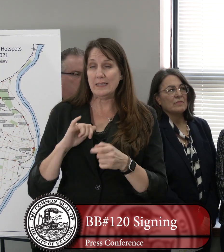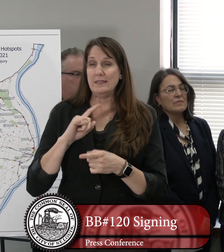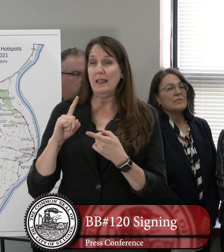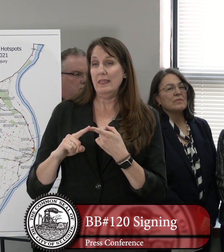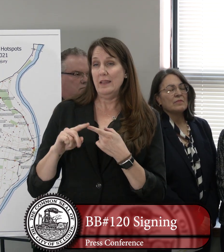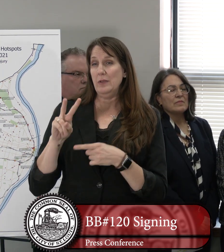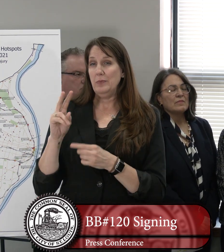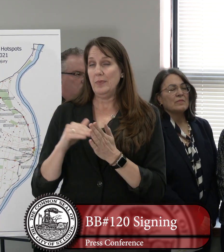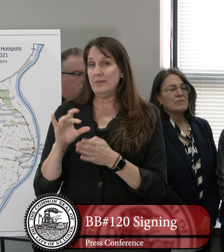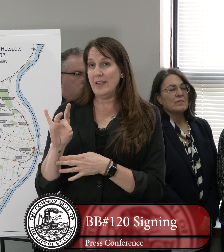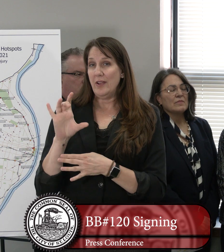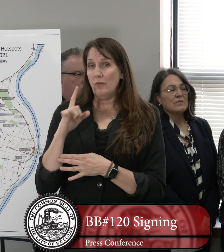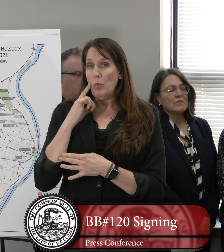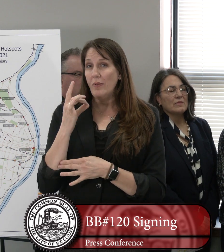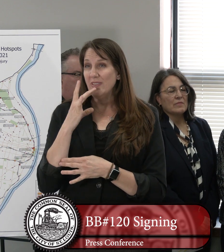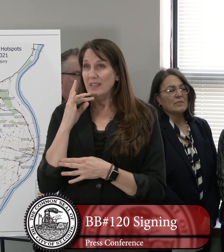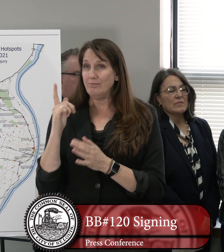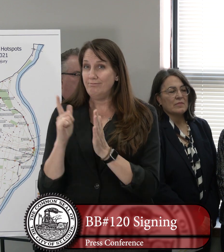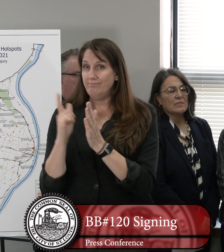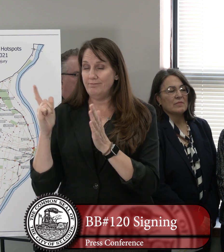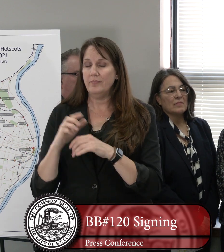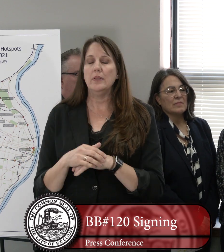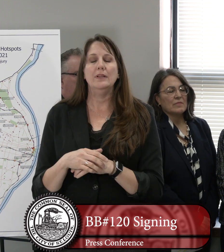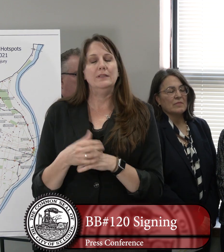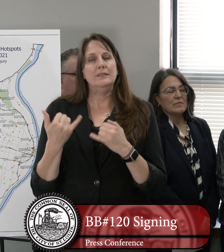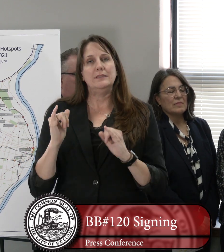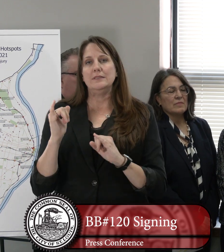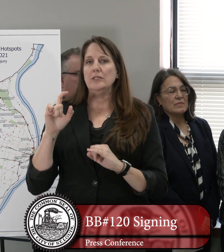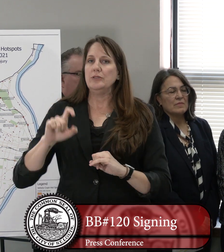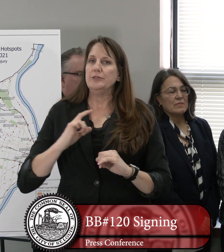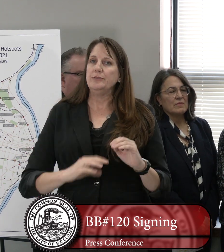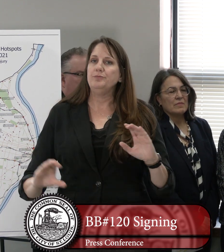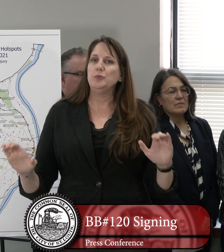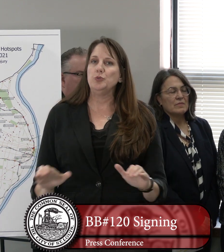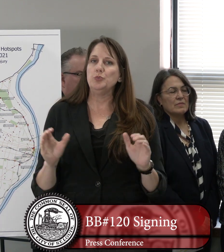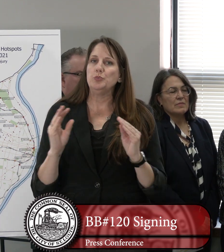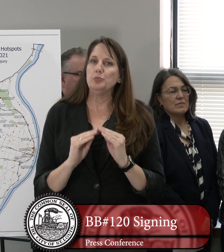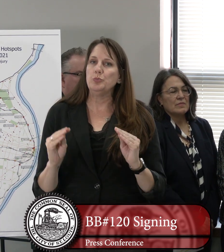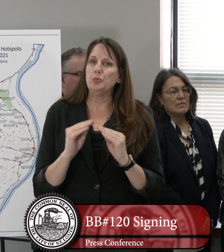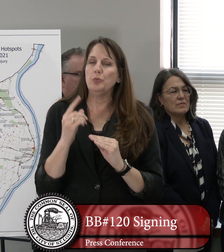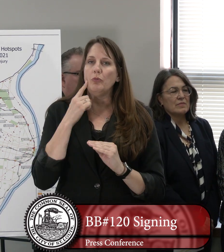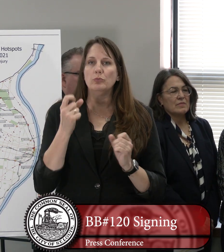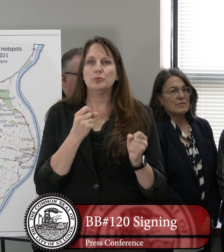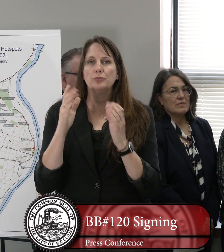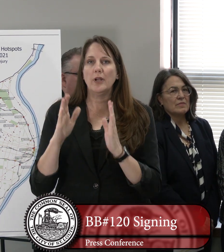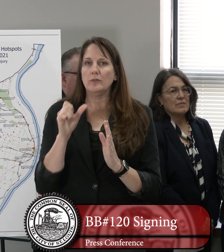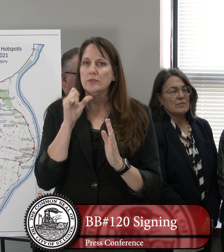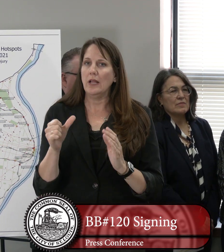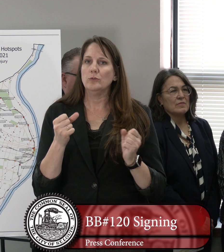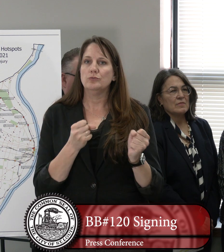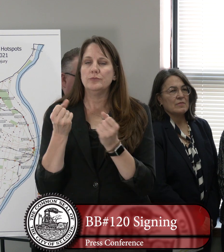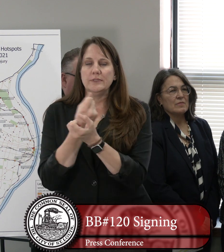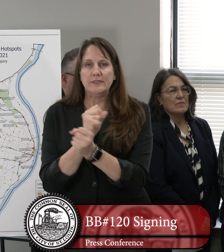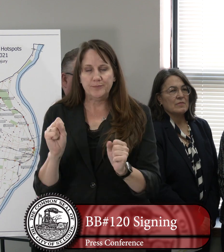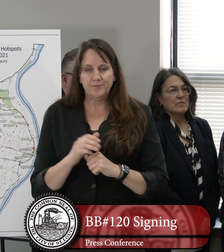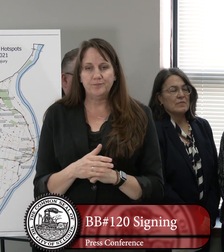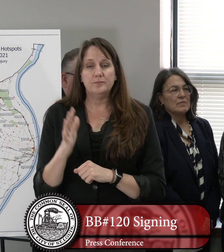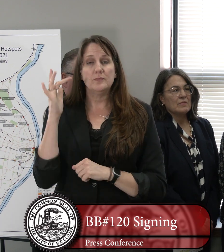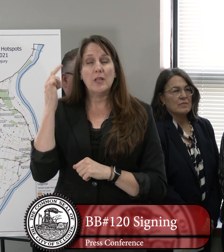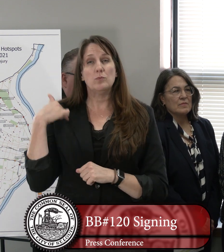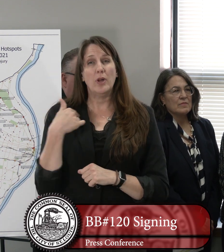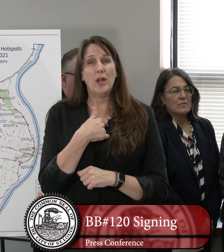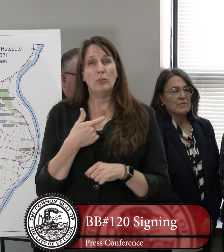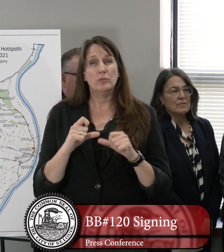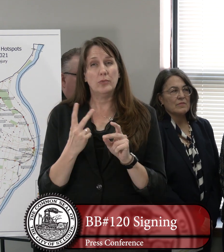to do more to hold reckless drivers accountable. That's why my administration has been exploring ways for the city to use